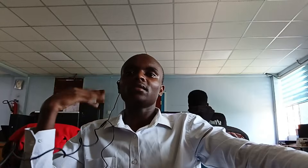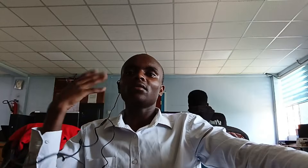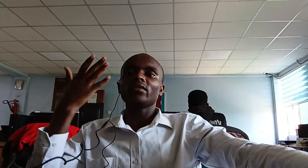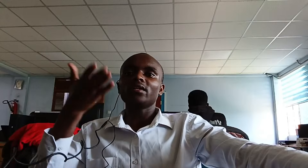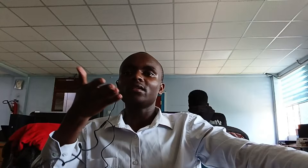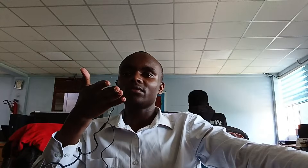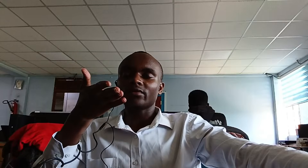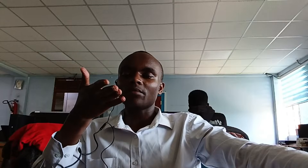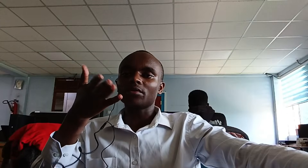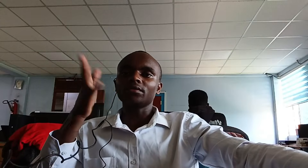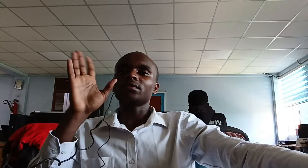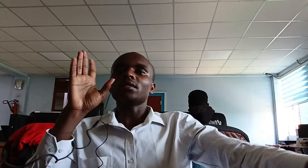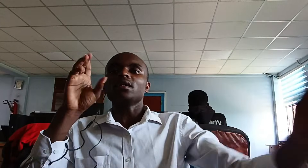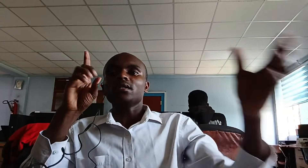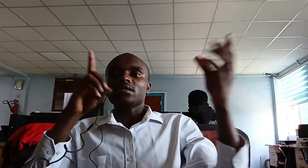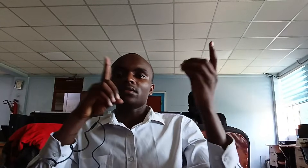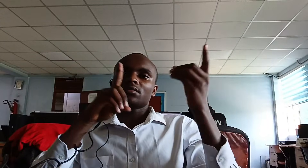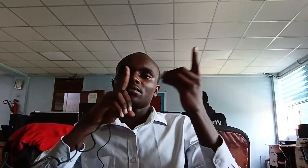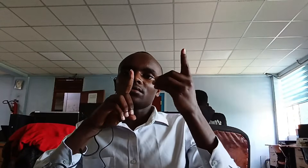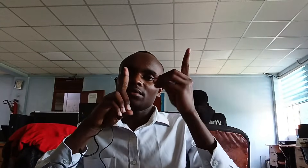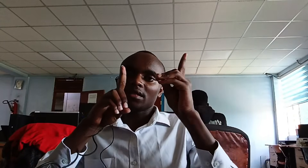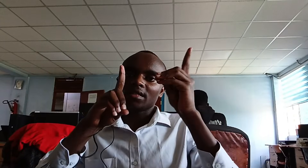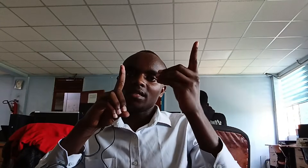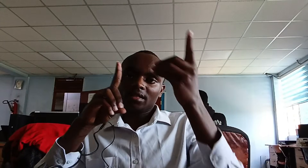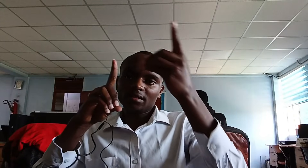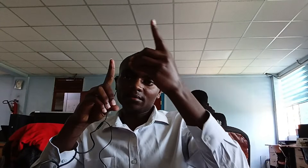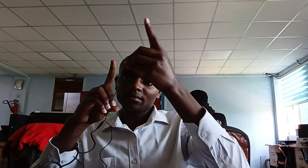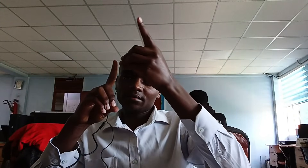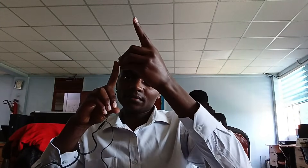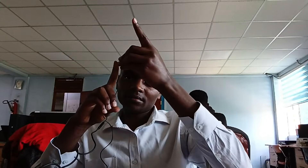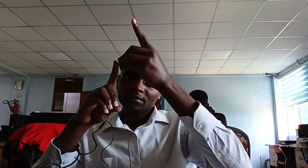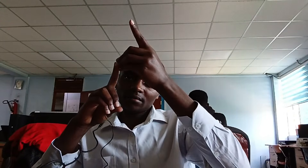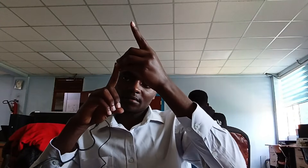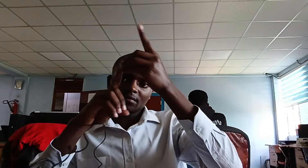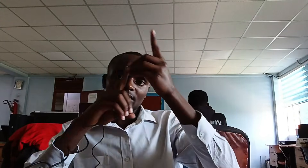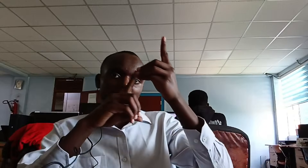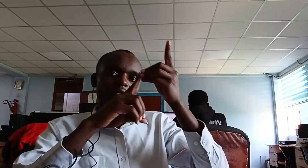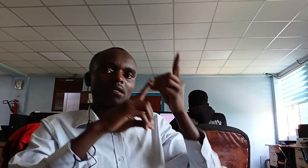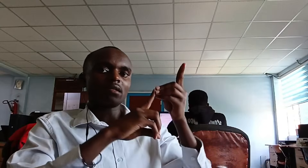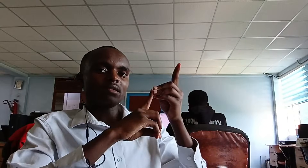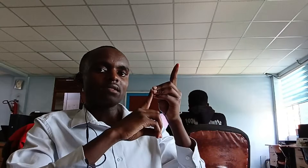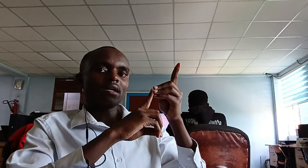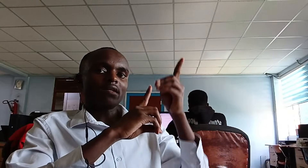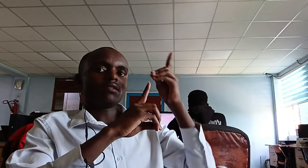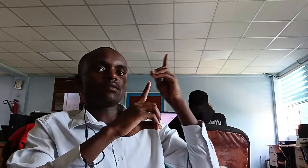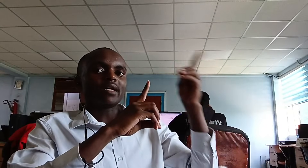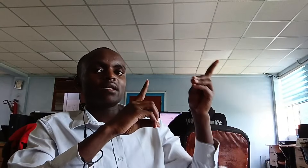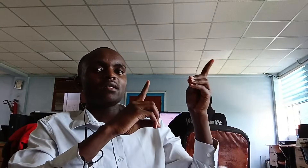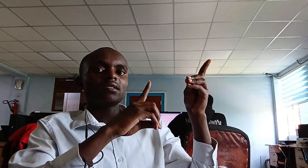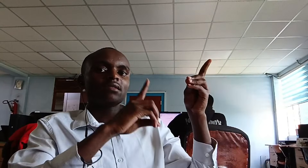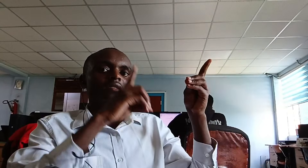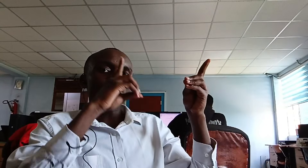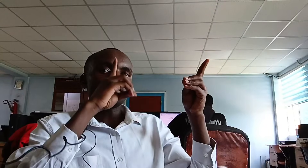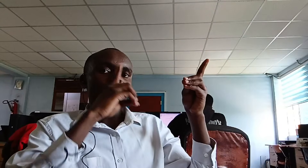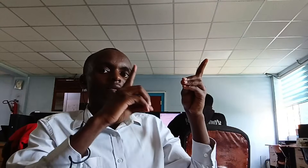the date you are born. So letter D, this is my right hand side, this is my left